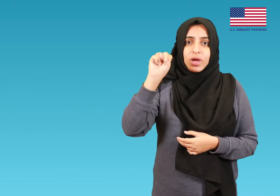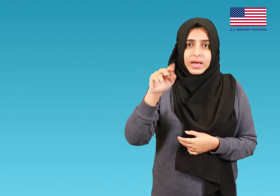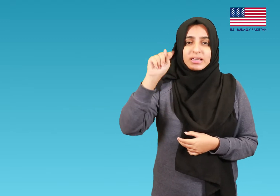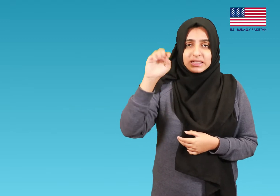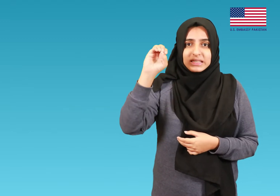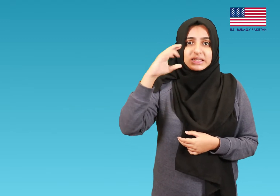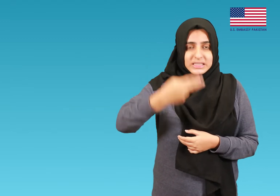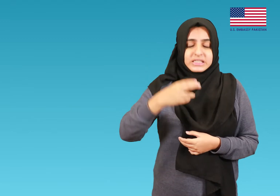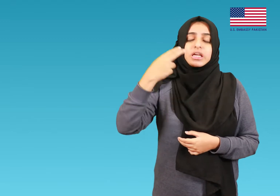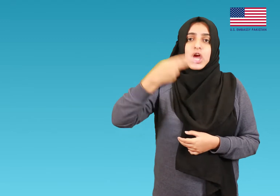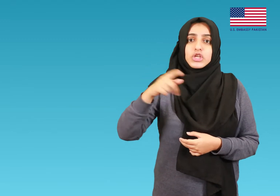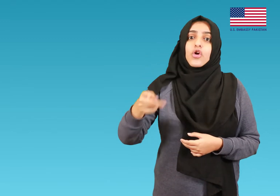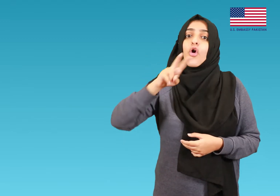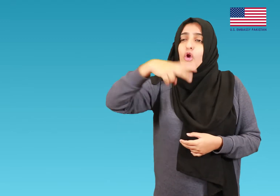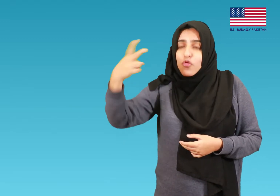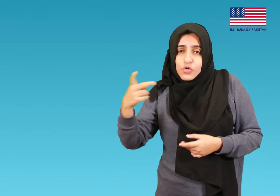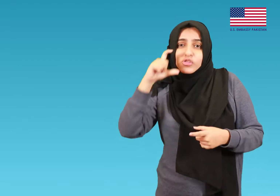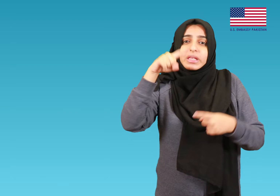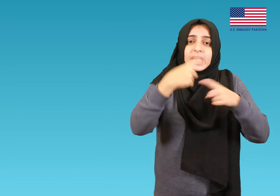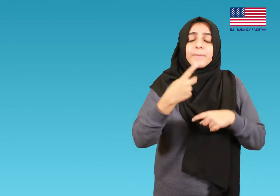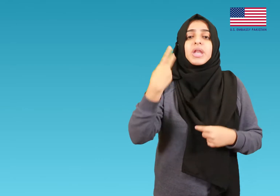as well as biotech company Moderna